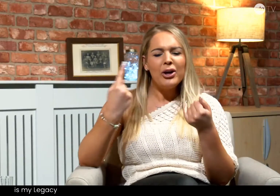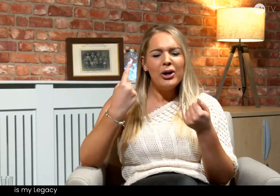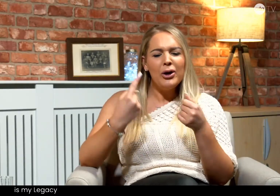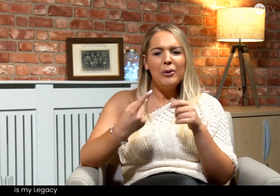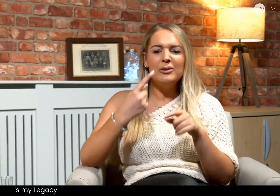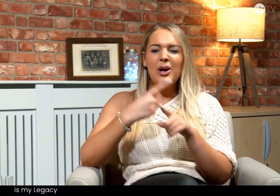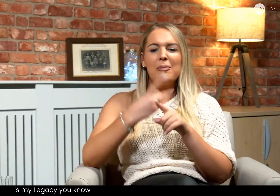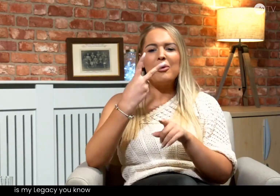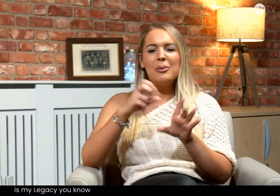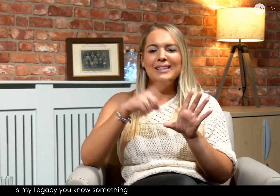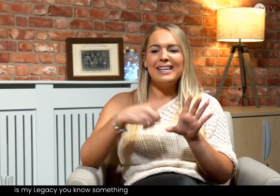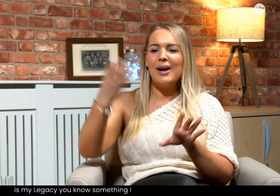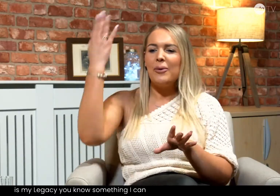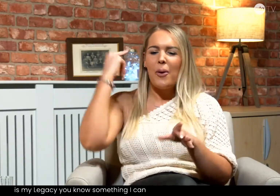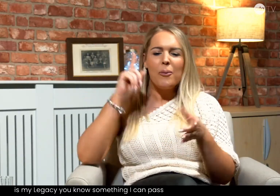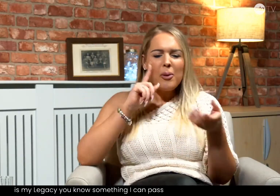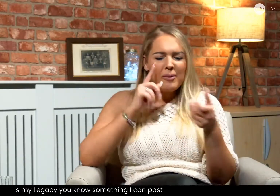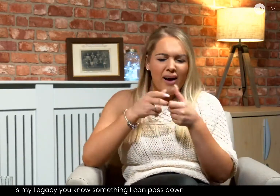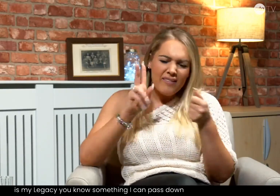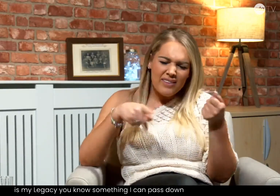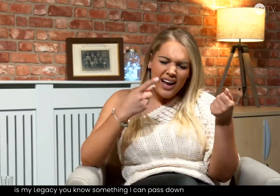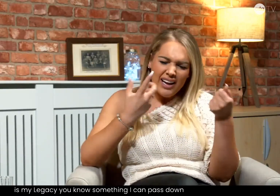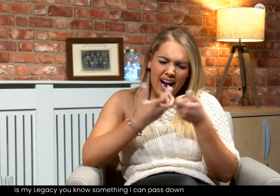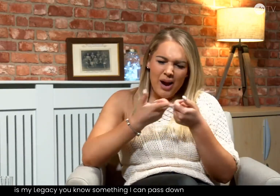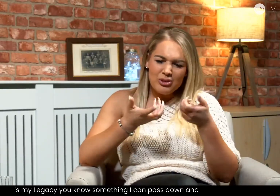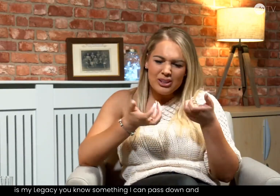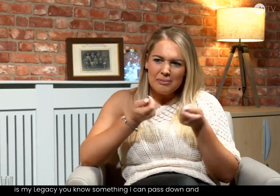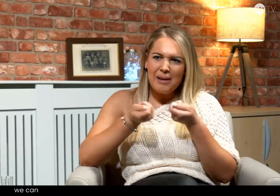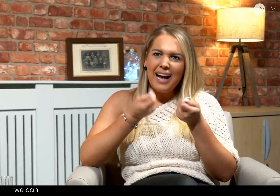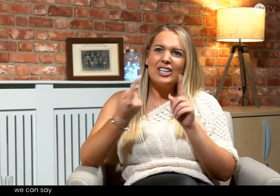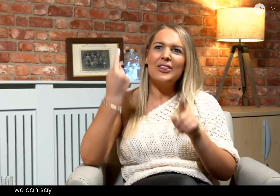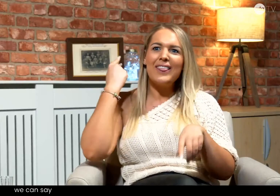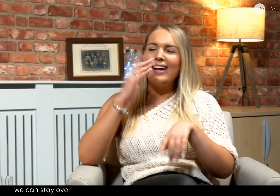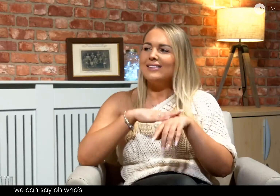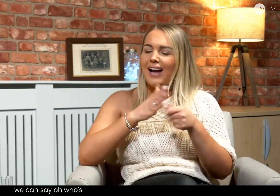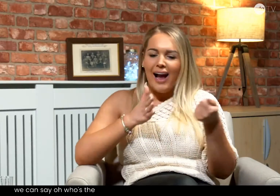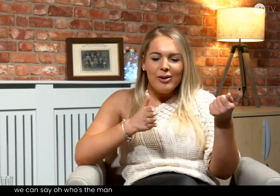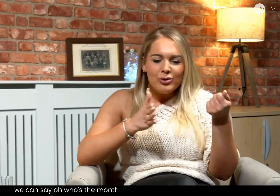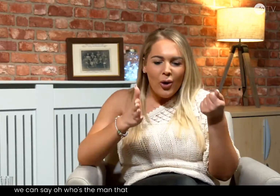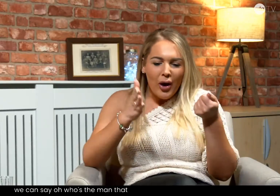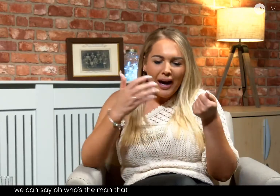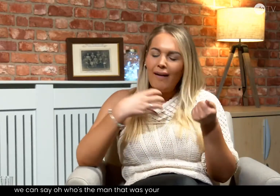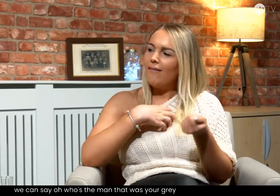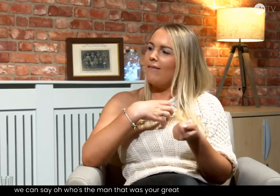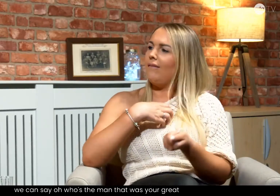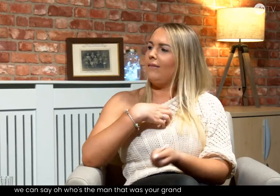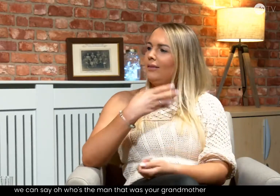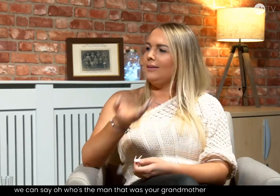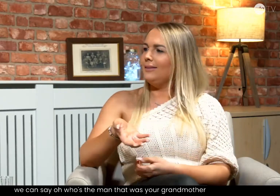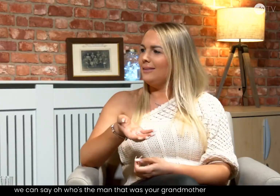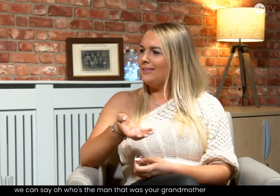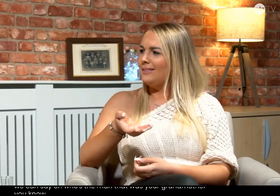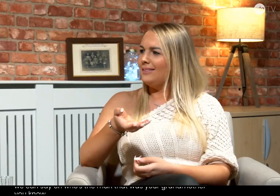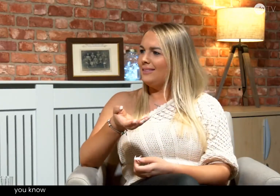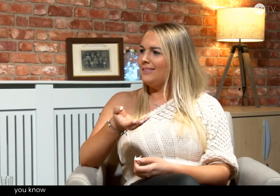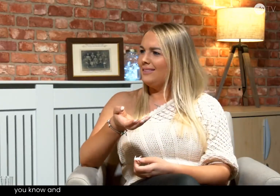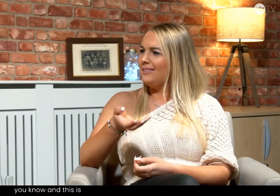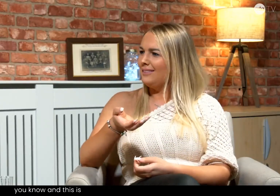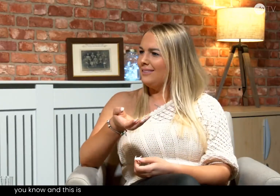pass down. And we can say, oh, who's Samantha? Oh, that was your great-grandmother, you know, and this is her journey. It's something